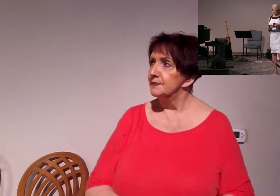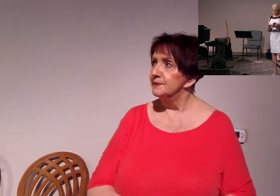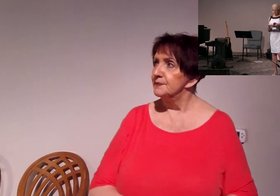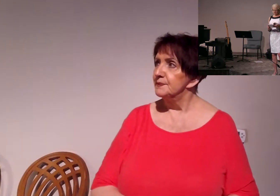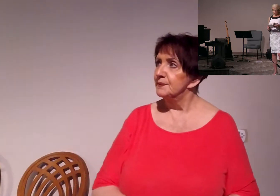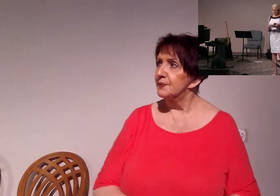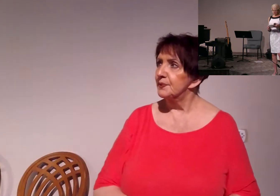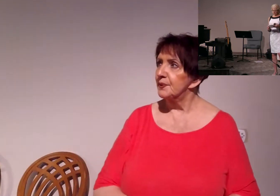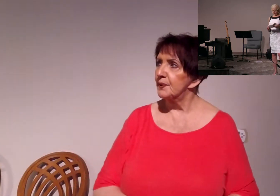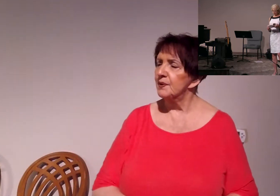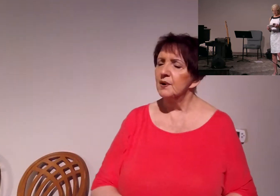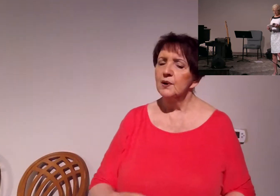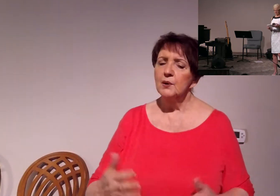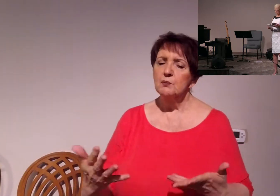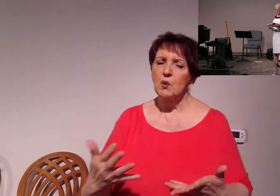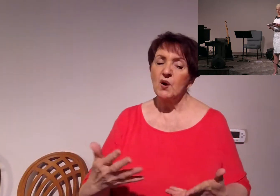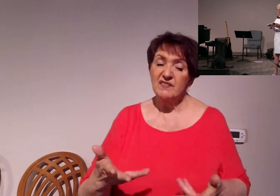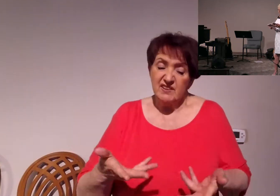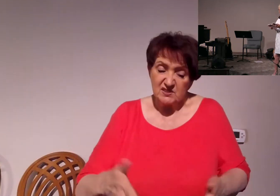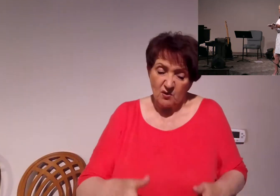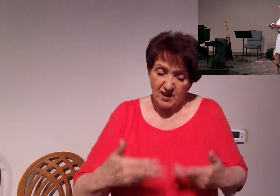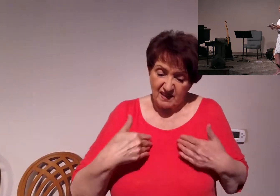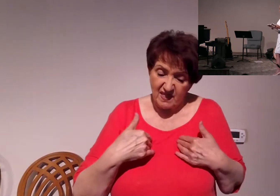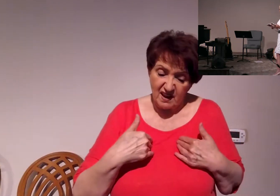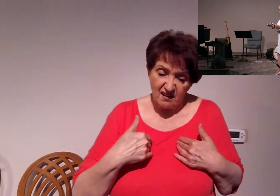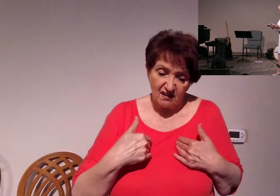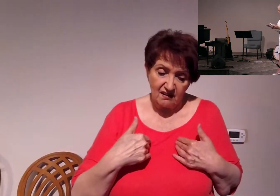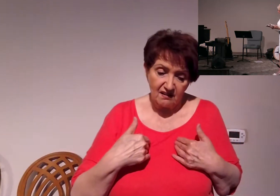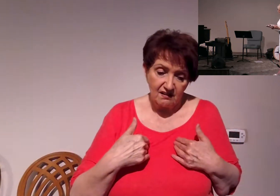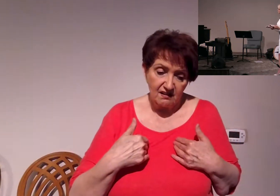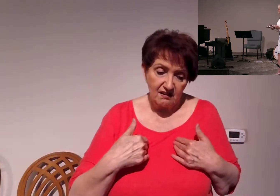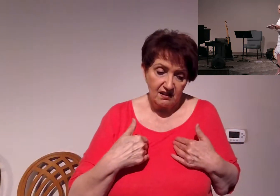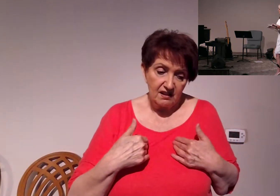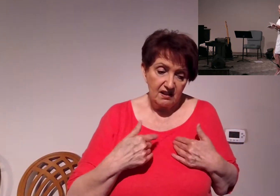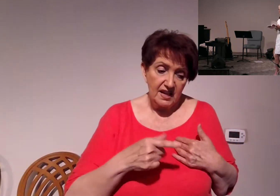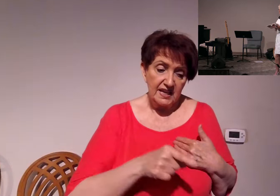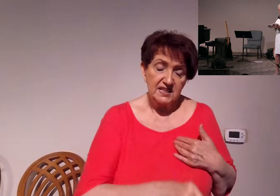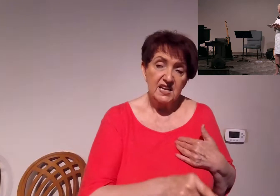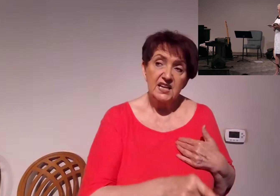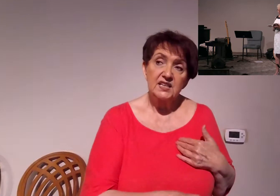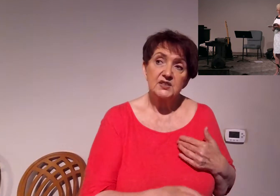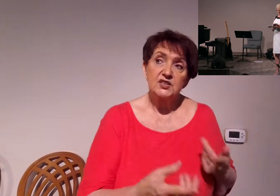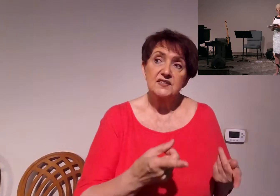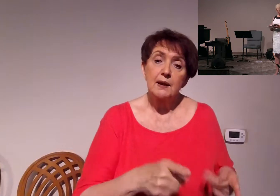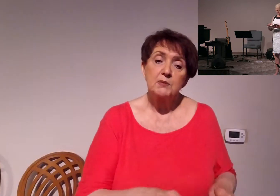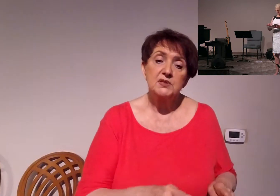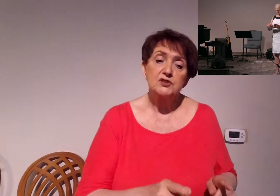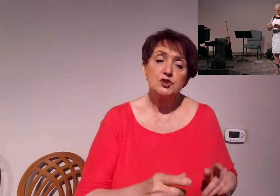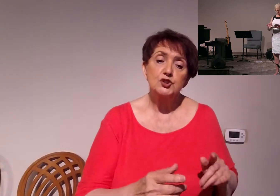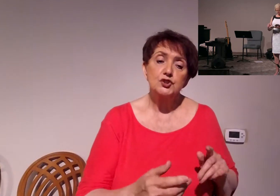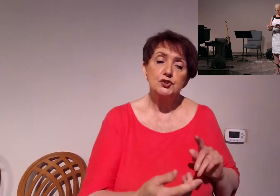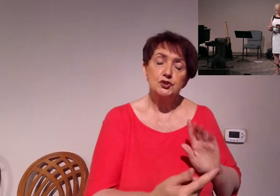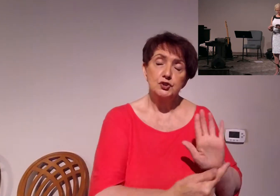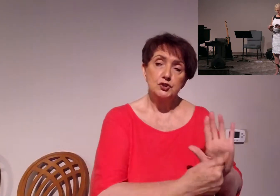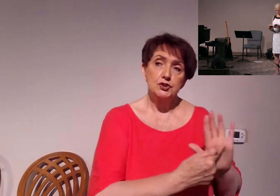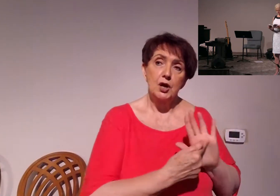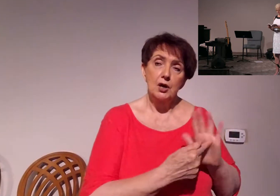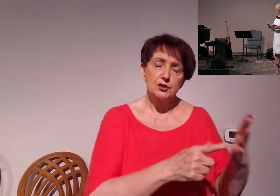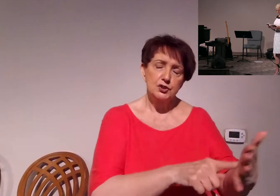But what if the insecurity is already there and our partner has just happened to trigger it?